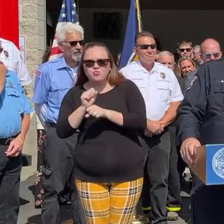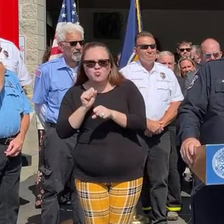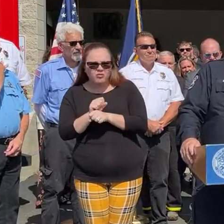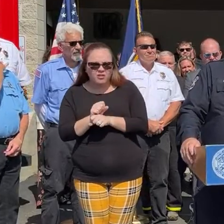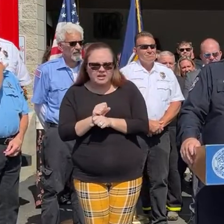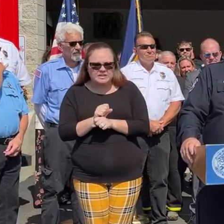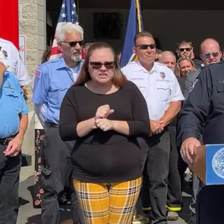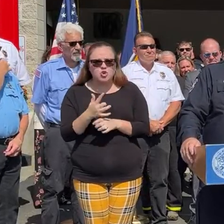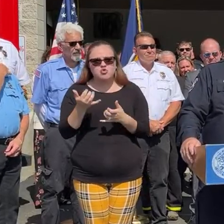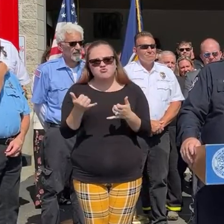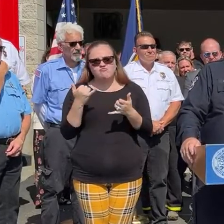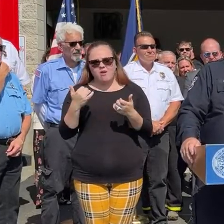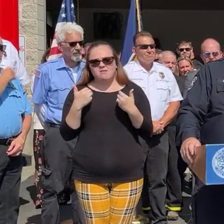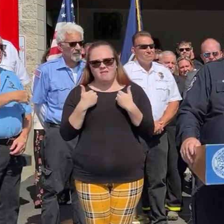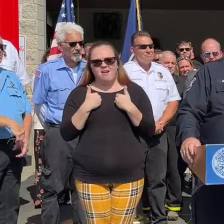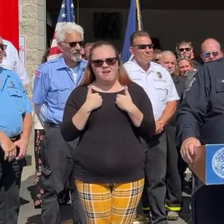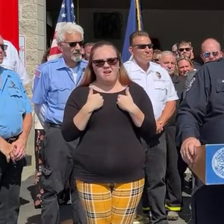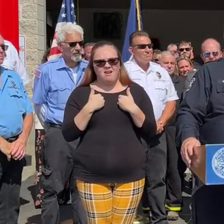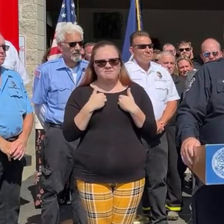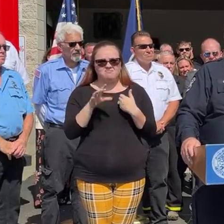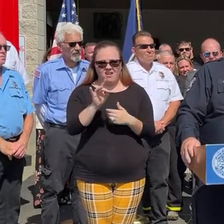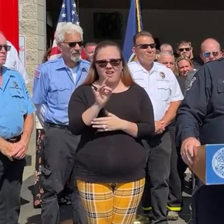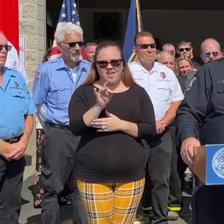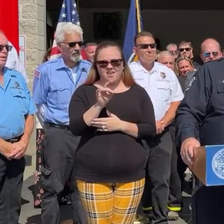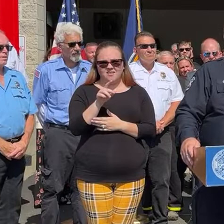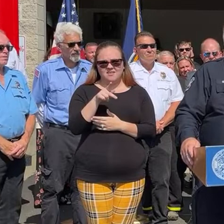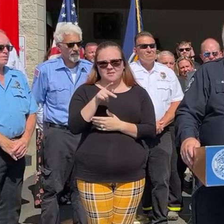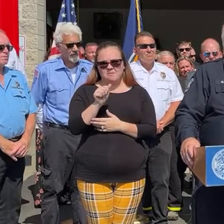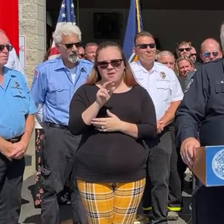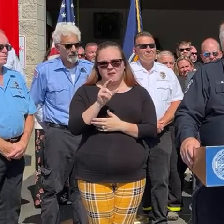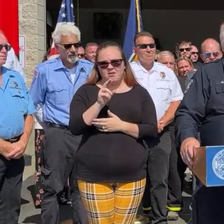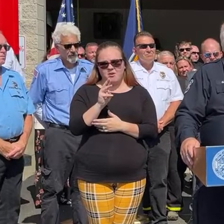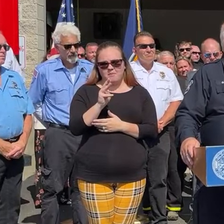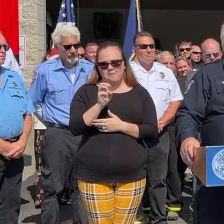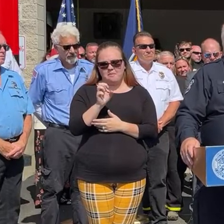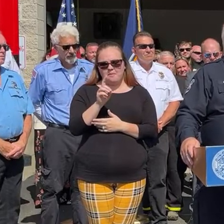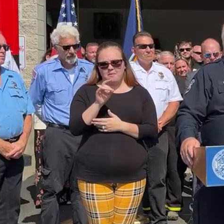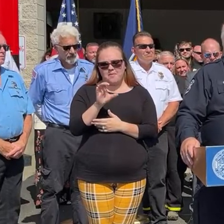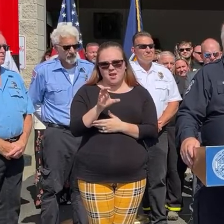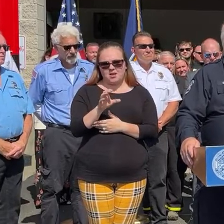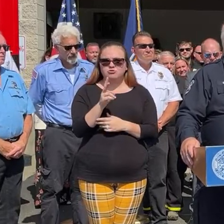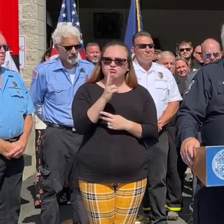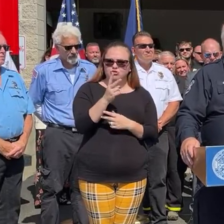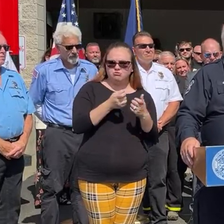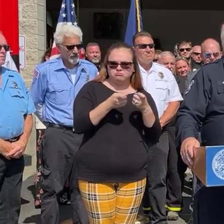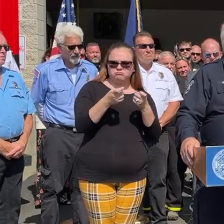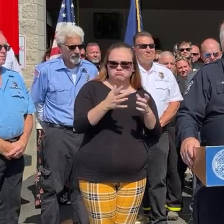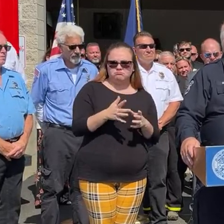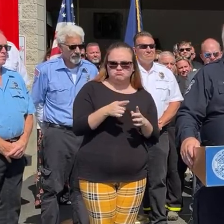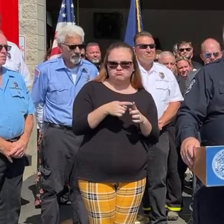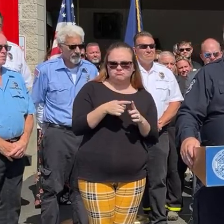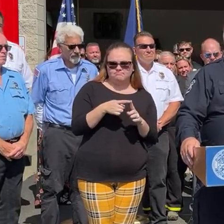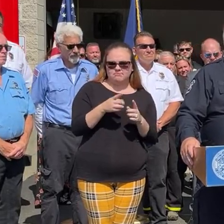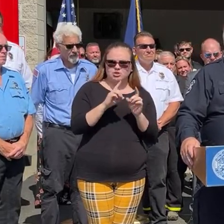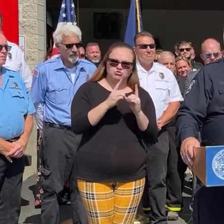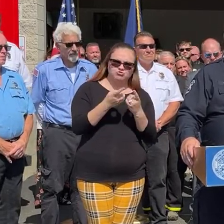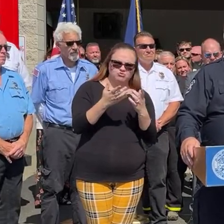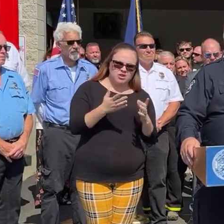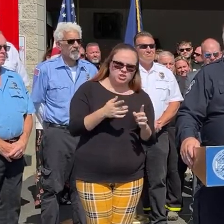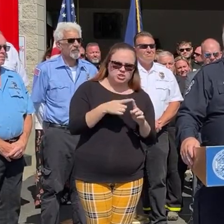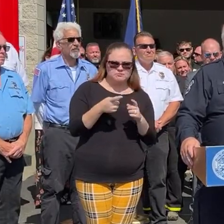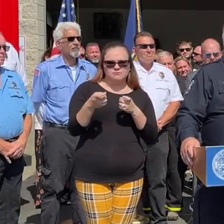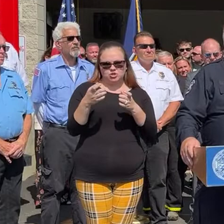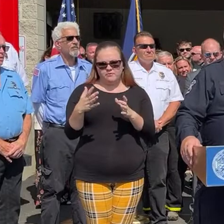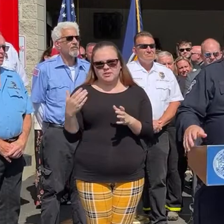done is we currently have 8 paramedics, 2 of which are an administrative director and a